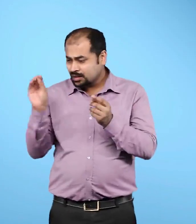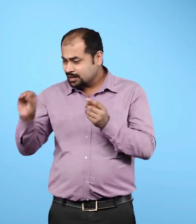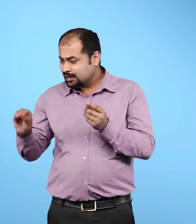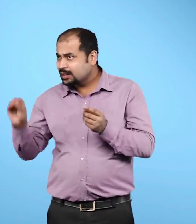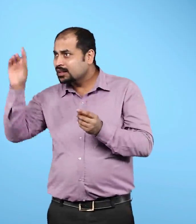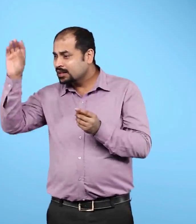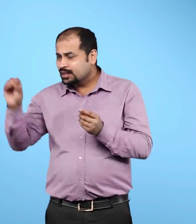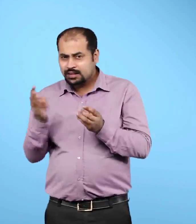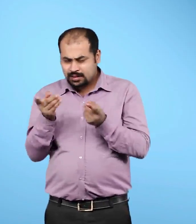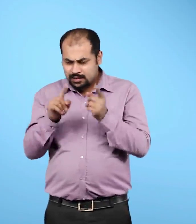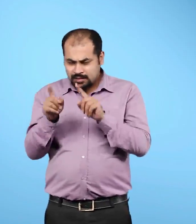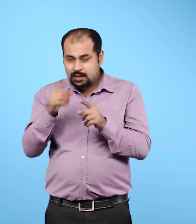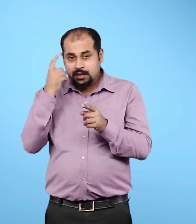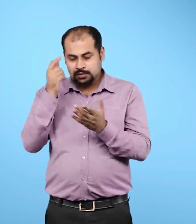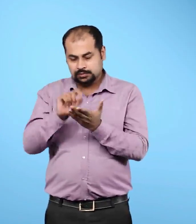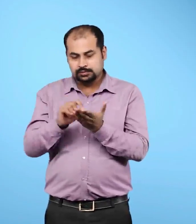writing answers.